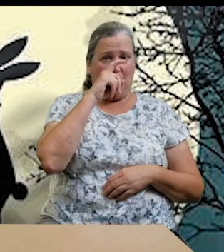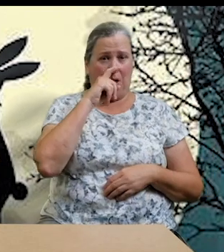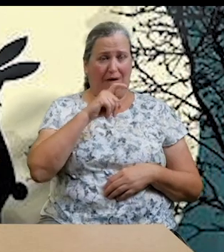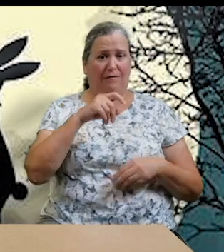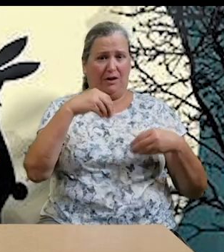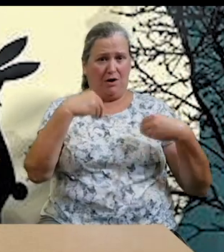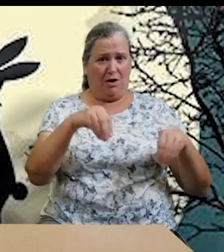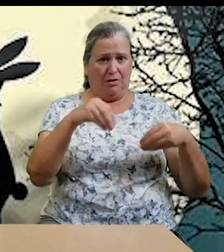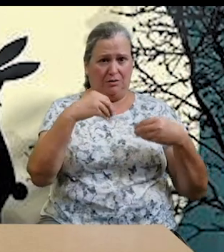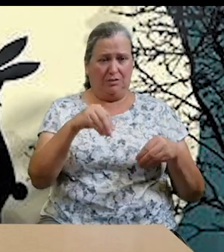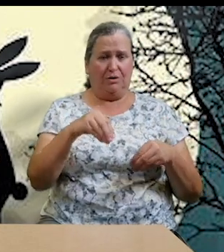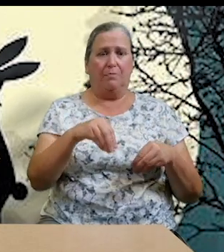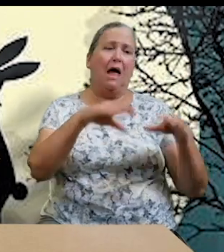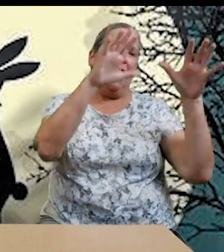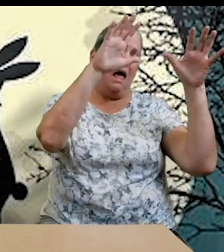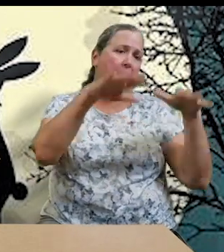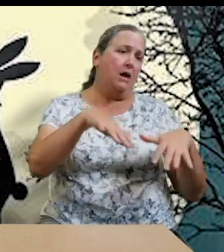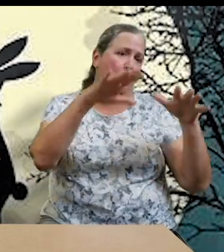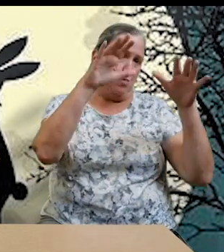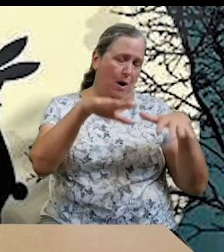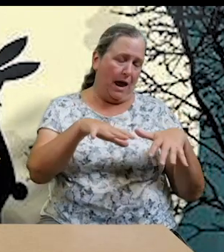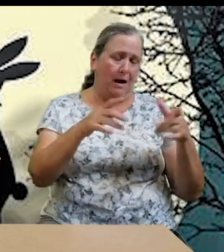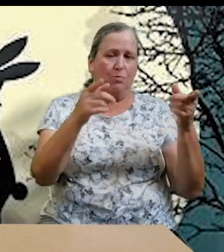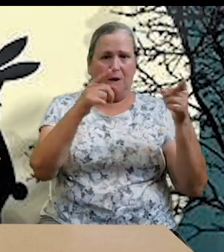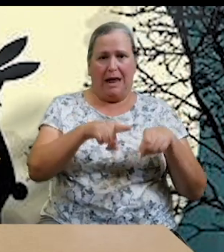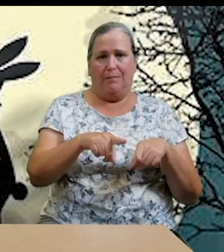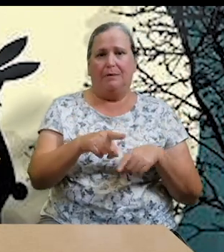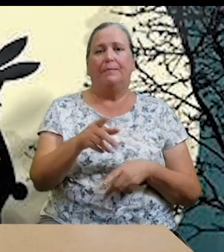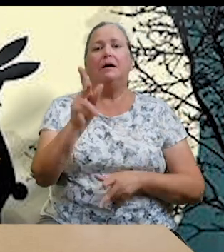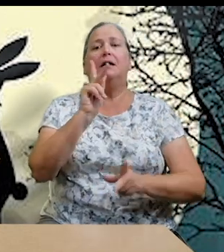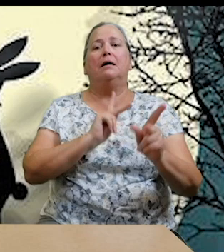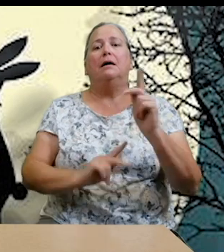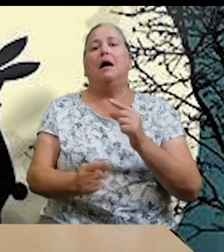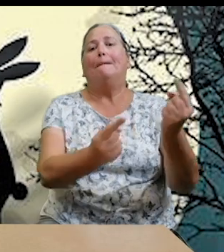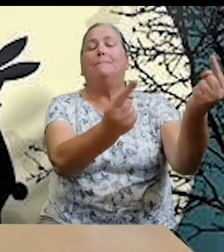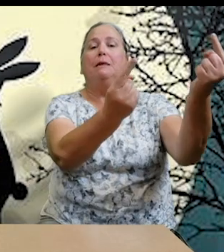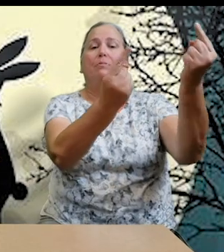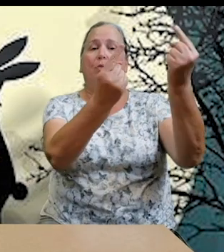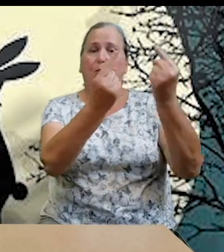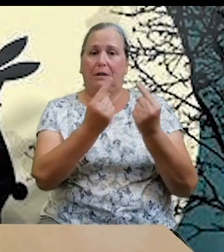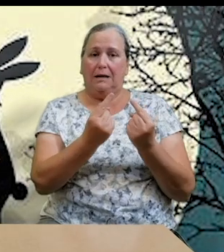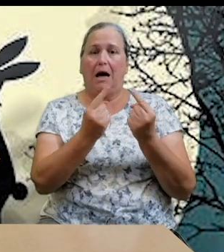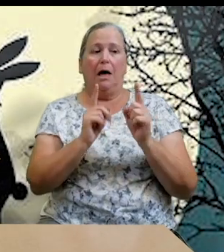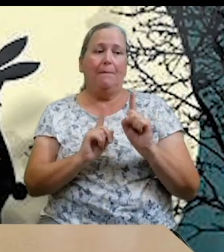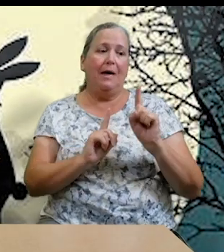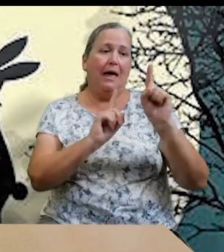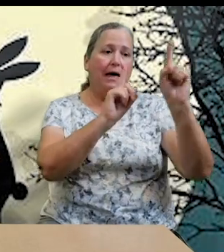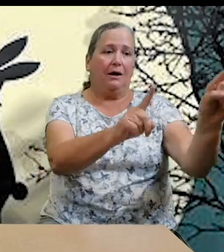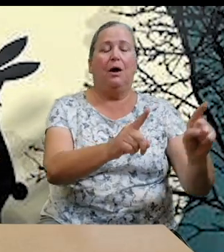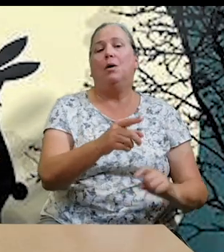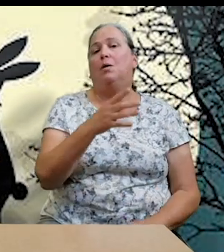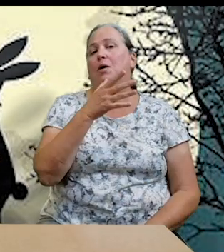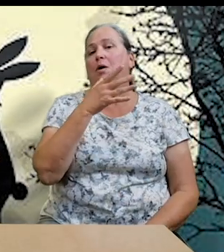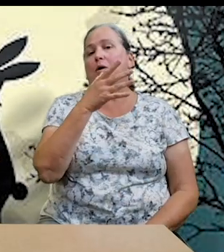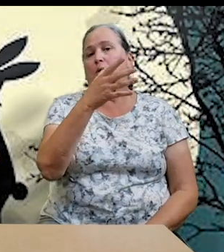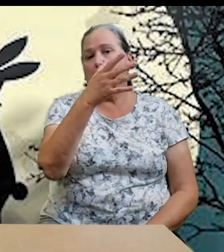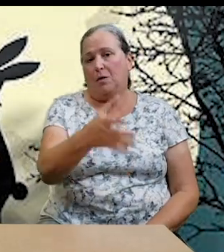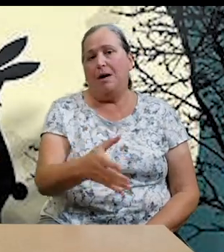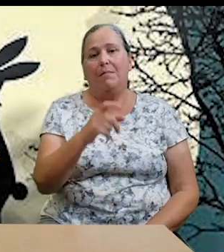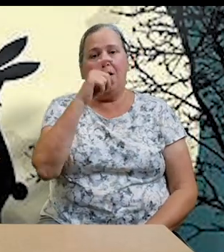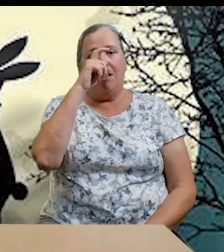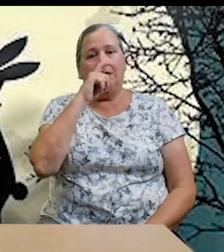of spring. People came and went, grandmothers and doll collectors, and little girls and